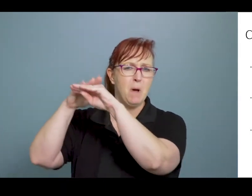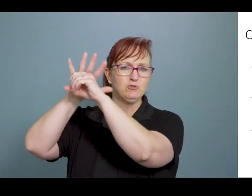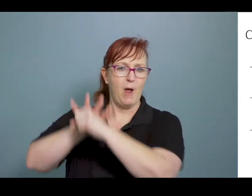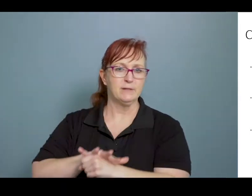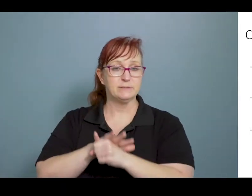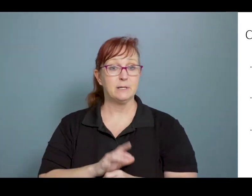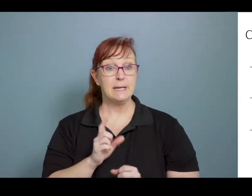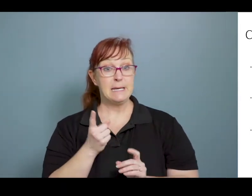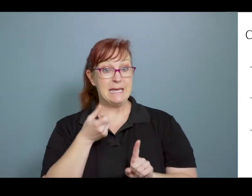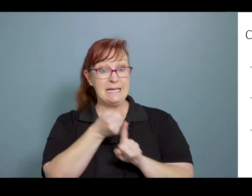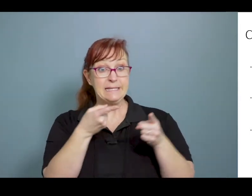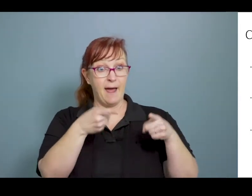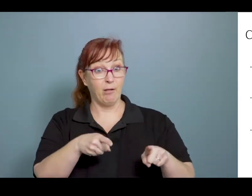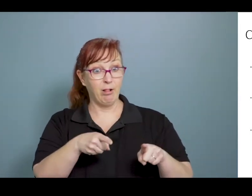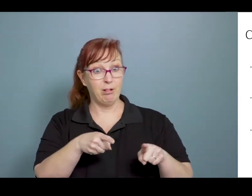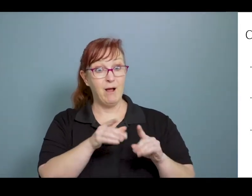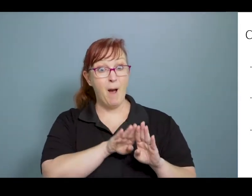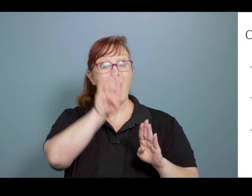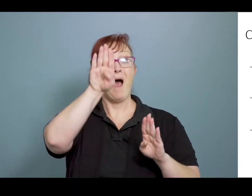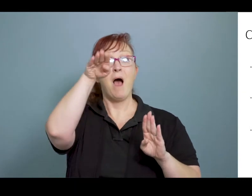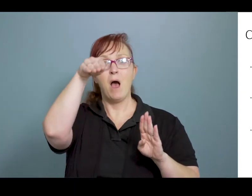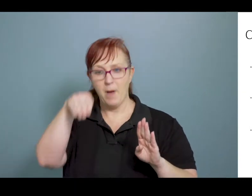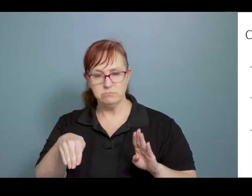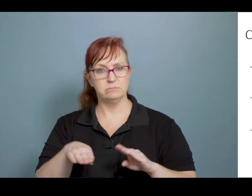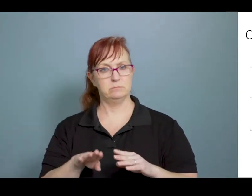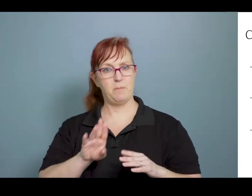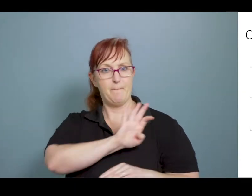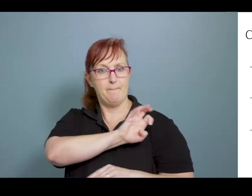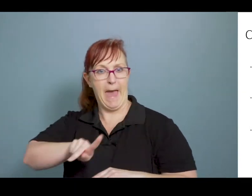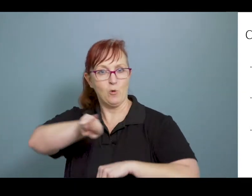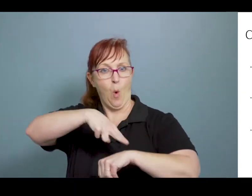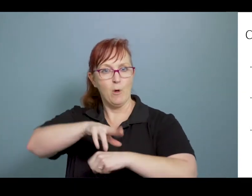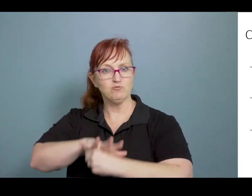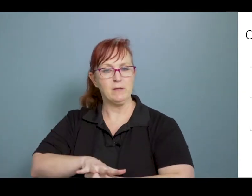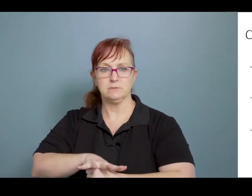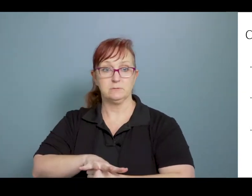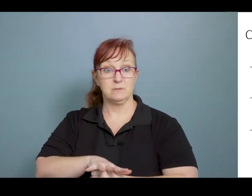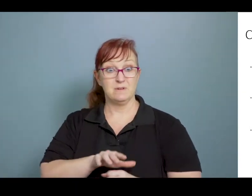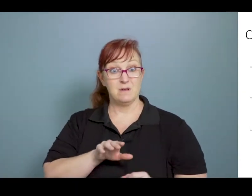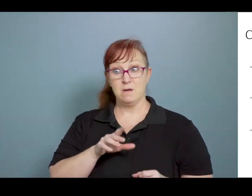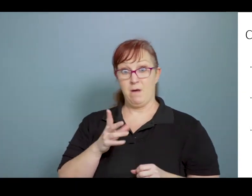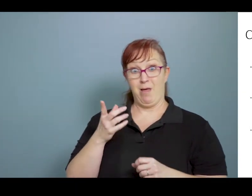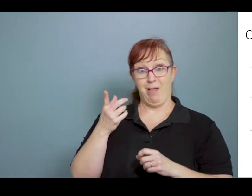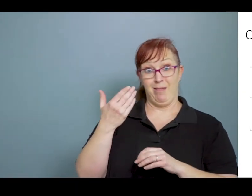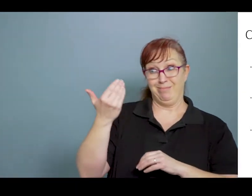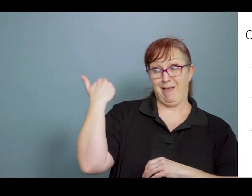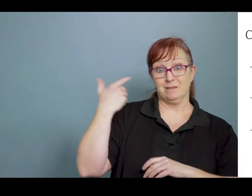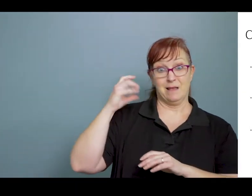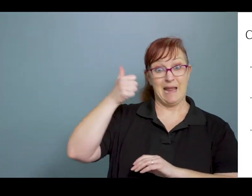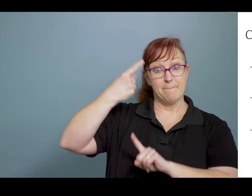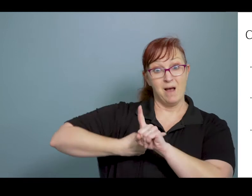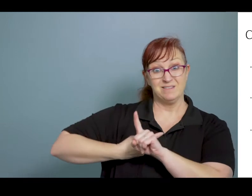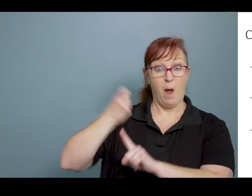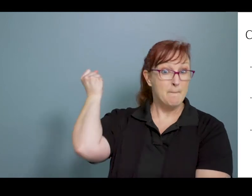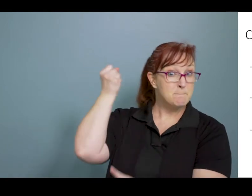incidental stress going back down to baseline, that hasn't been the case over the past 10 months. And often